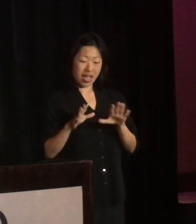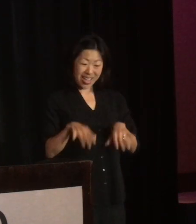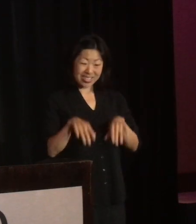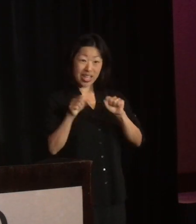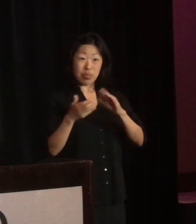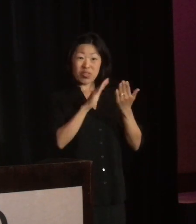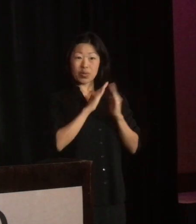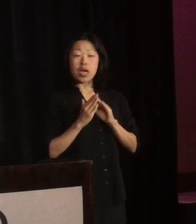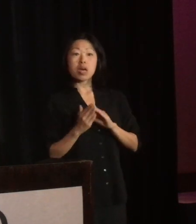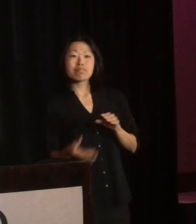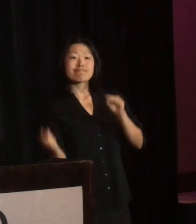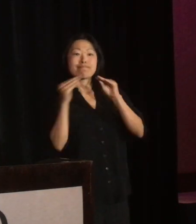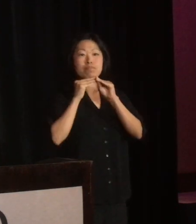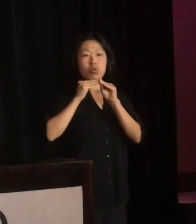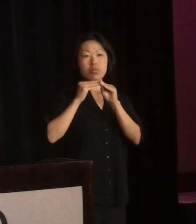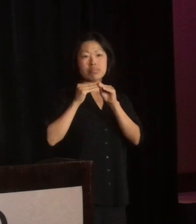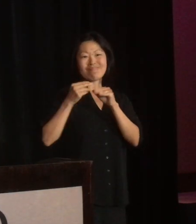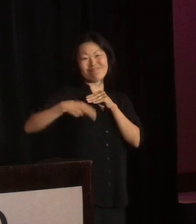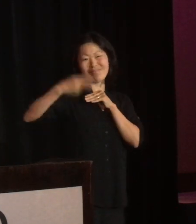general.